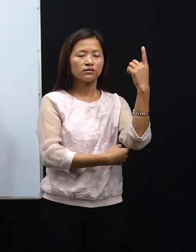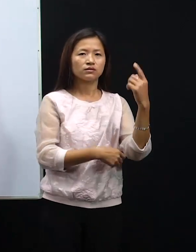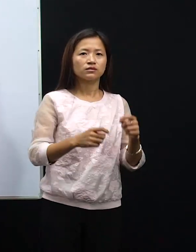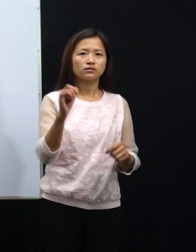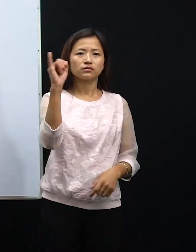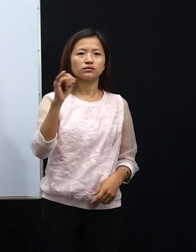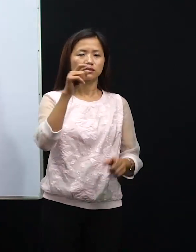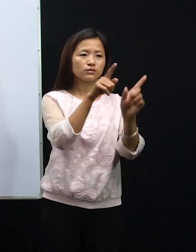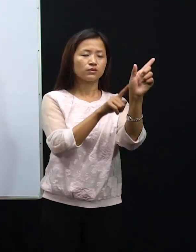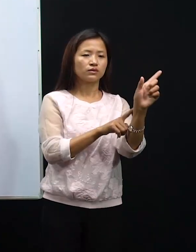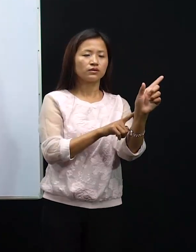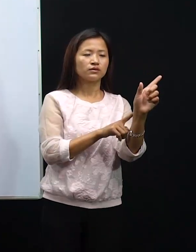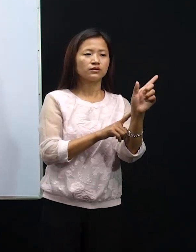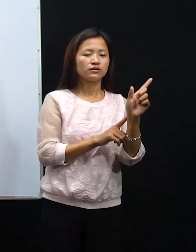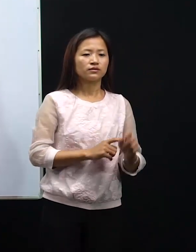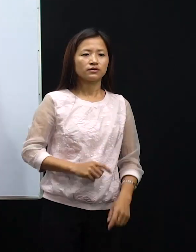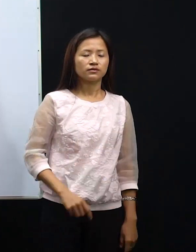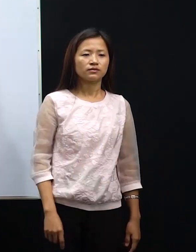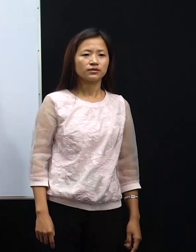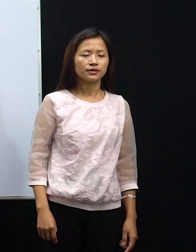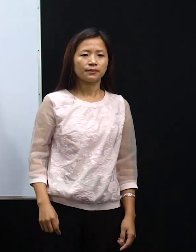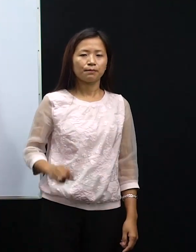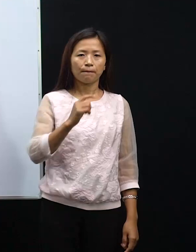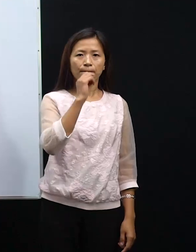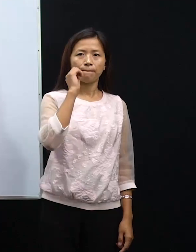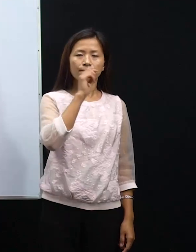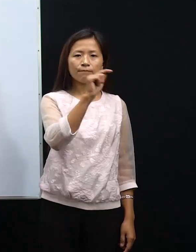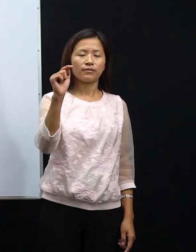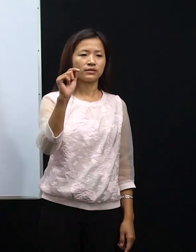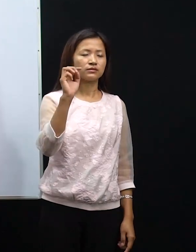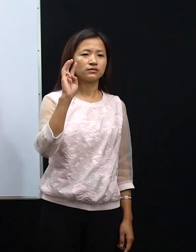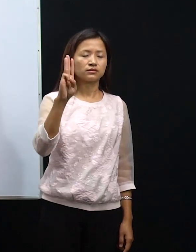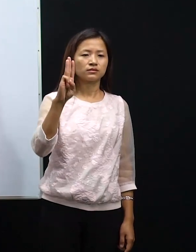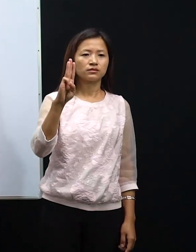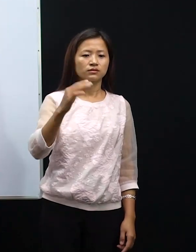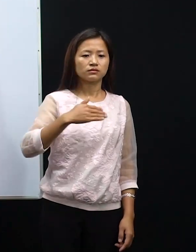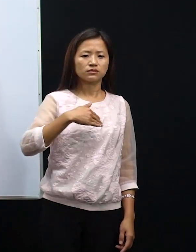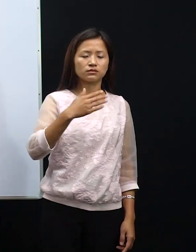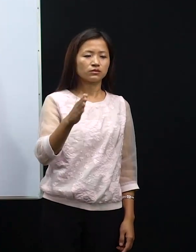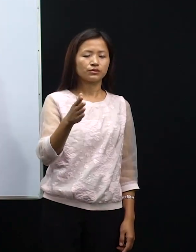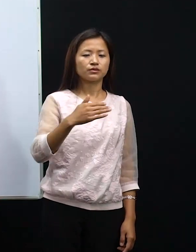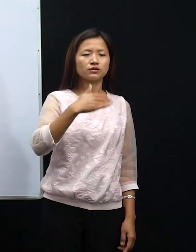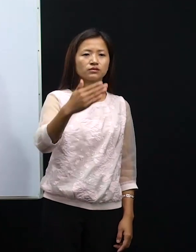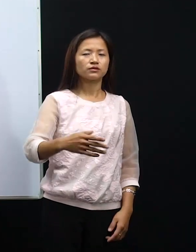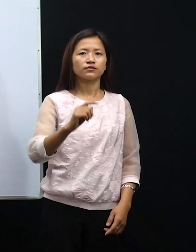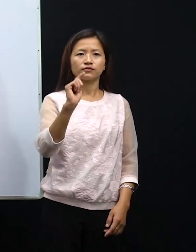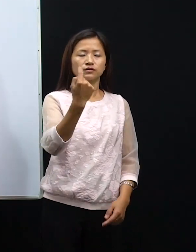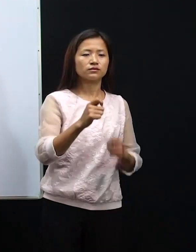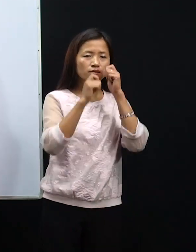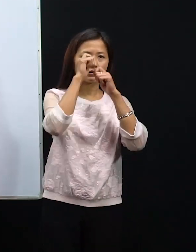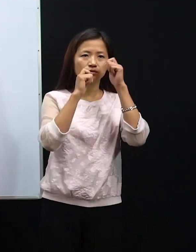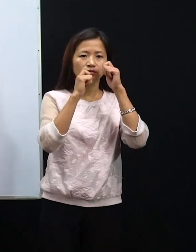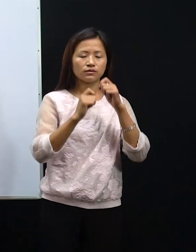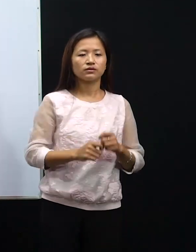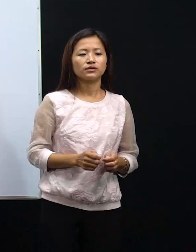6y. And finally, minus 3. There is no constant in the first expression, so I will write it